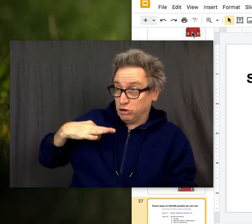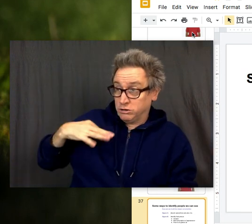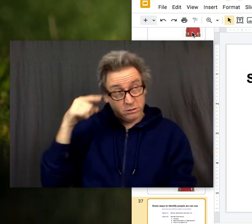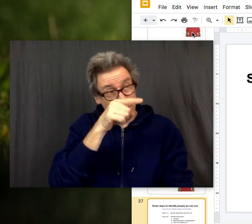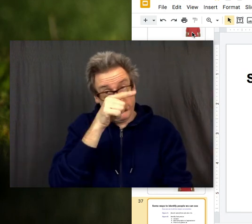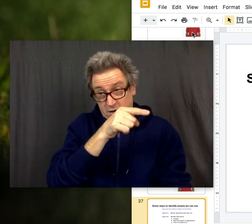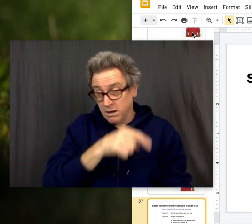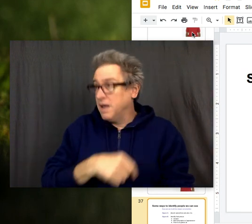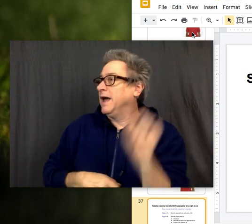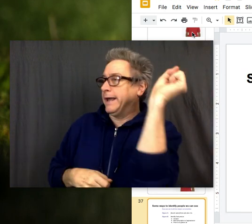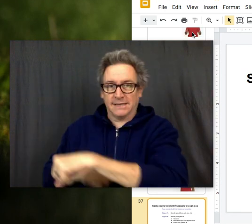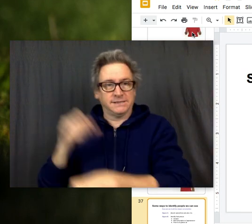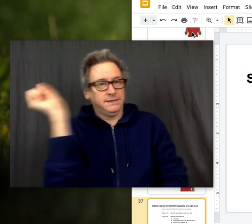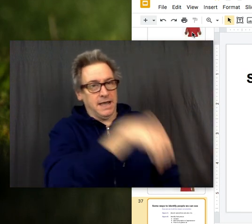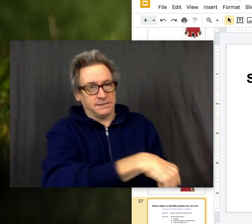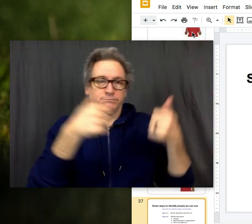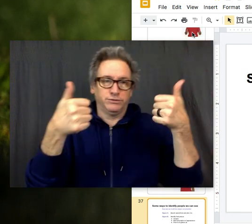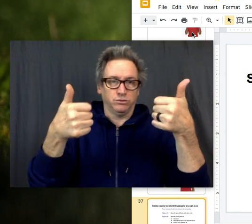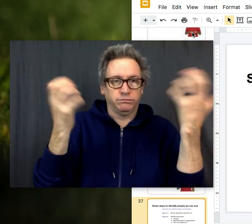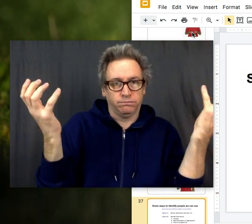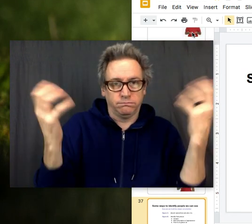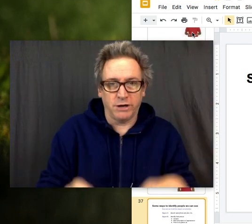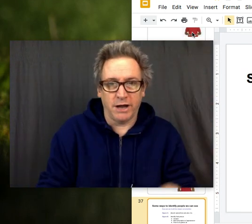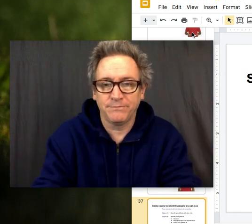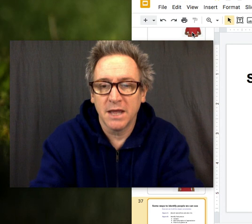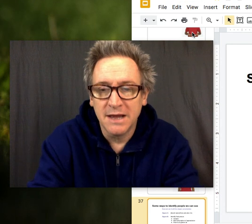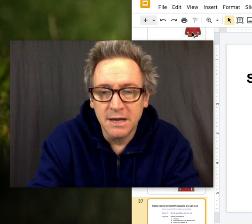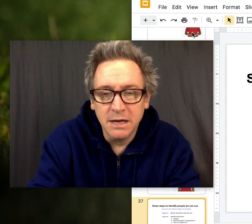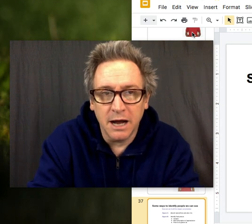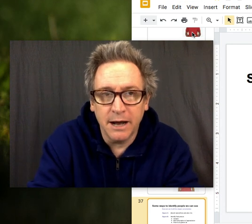blue shirt over there. Yes. Okay.